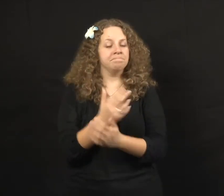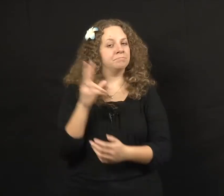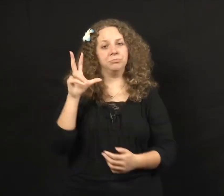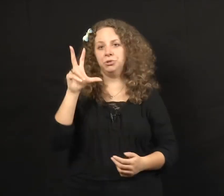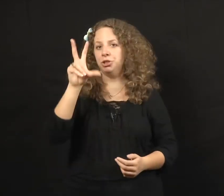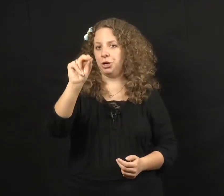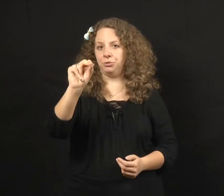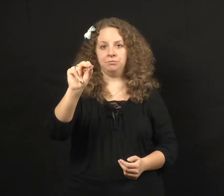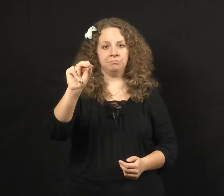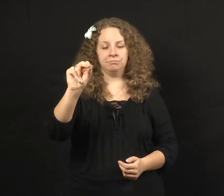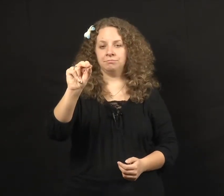No.